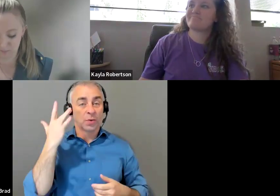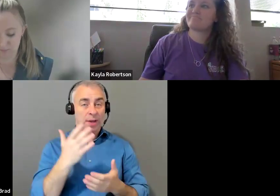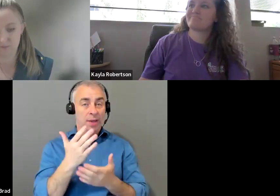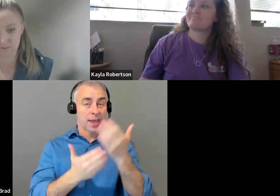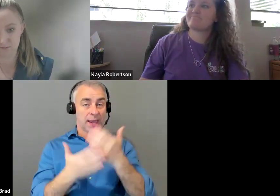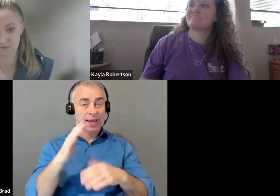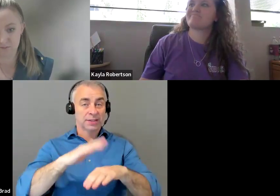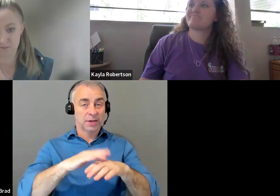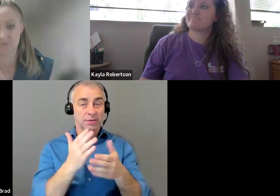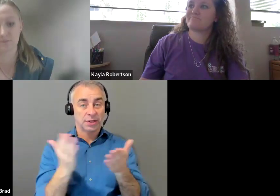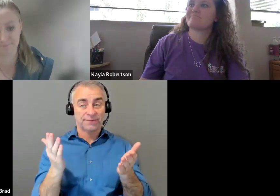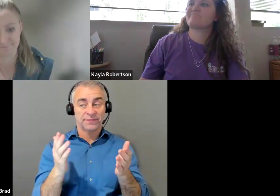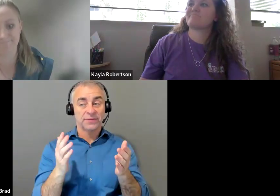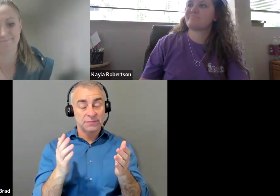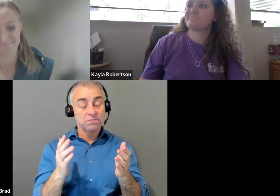that's usually really interesting.